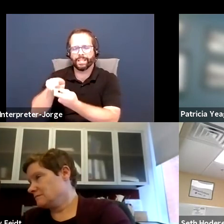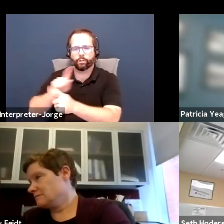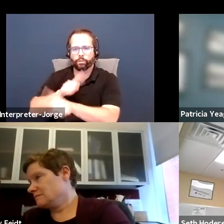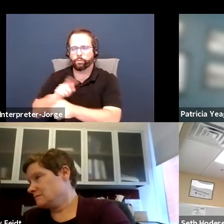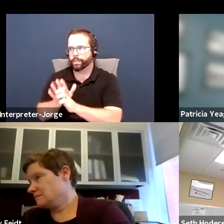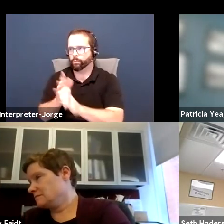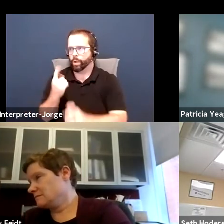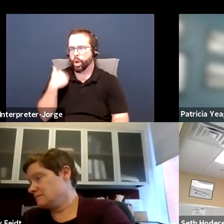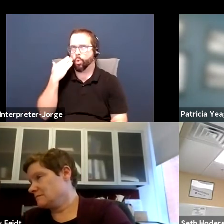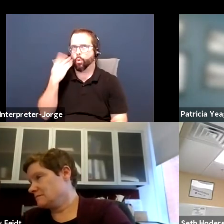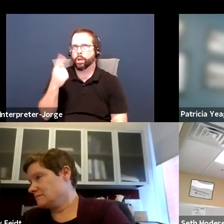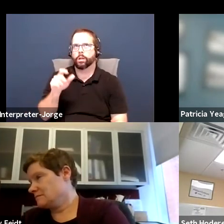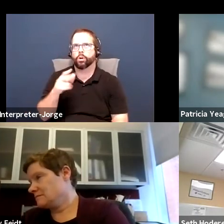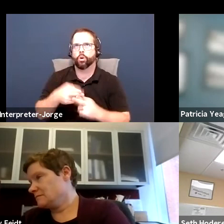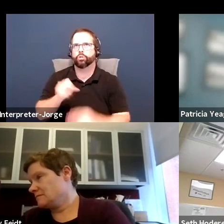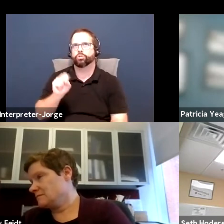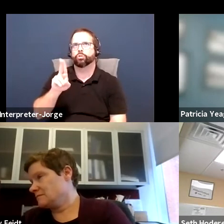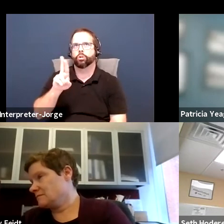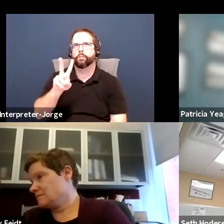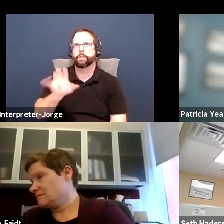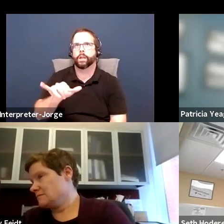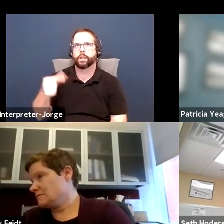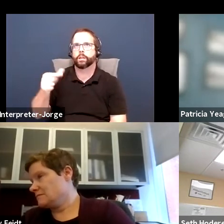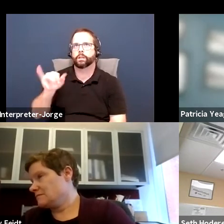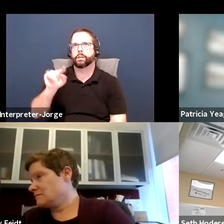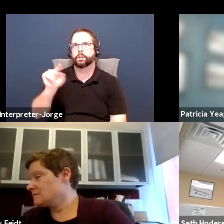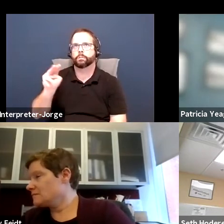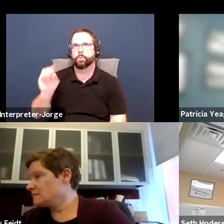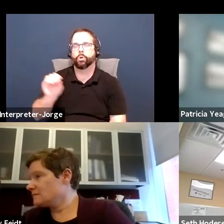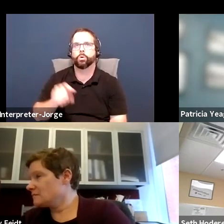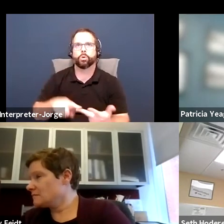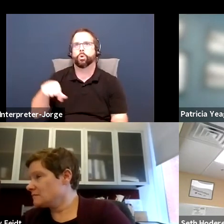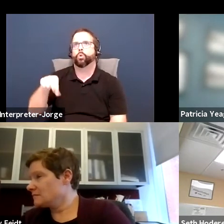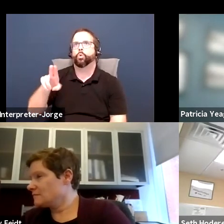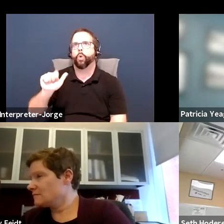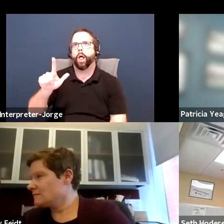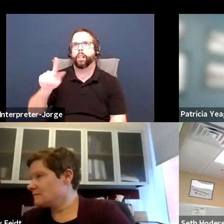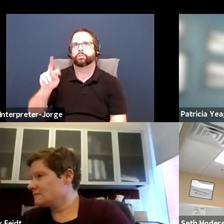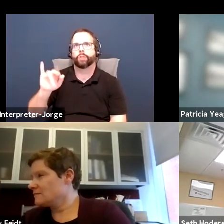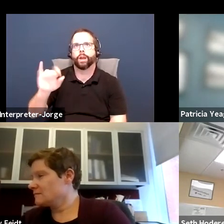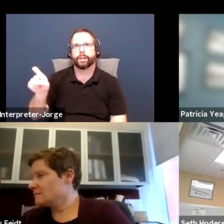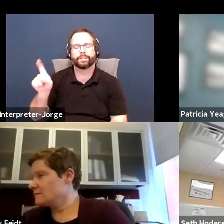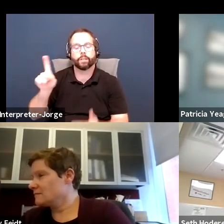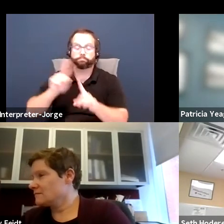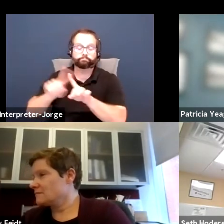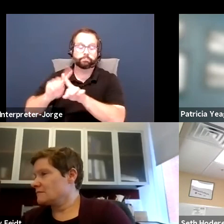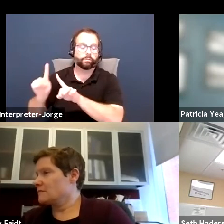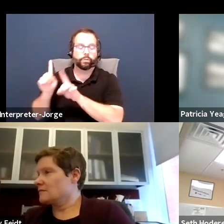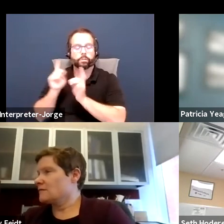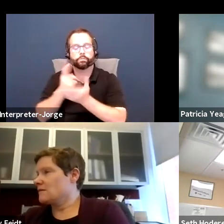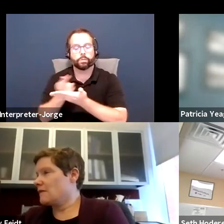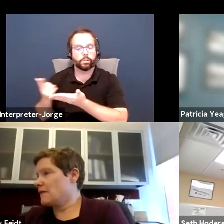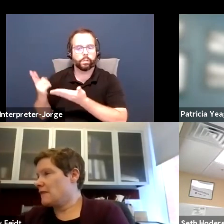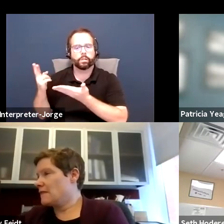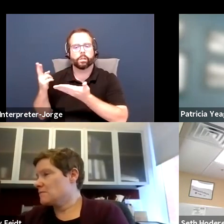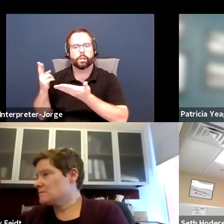Gizmo, Alchemer, Qualtrics. I mean, there's just numerous tools out there that have really nifty